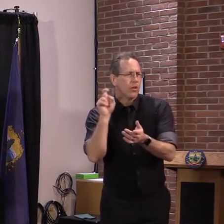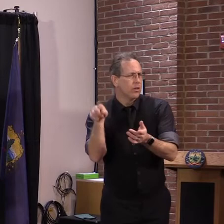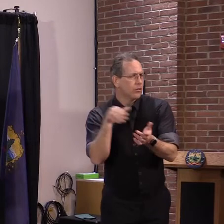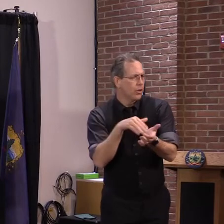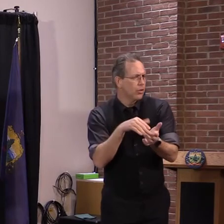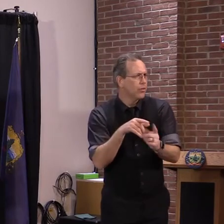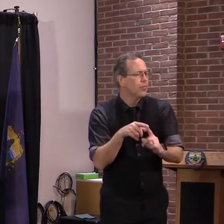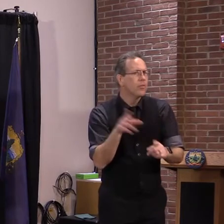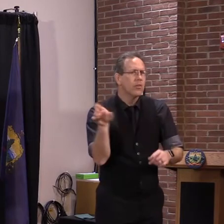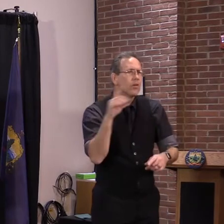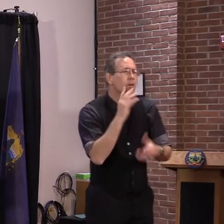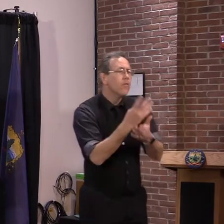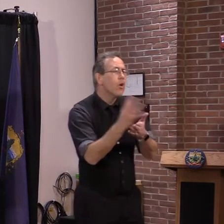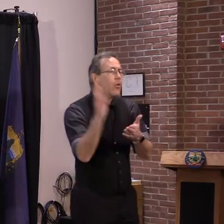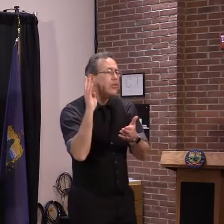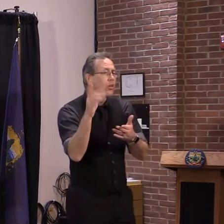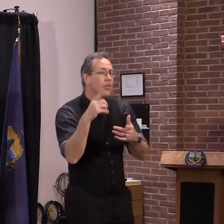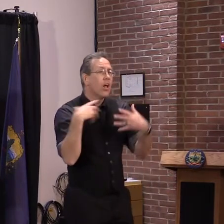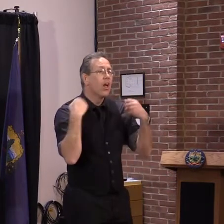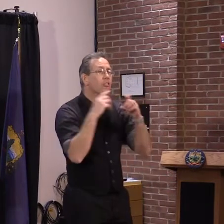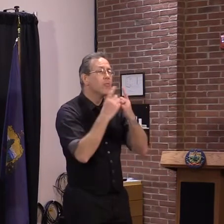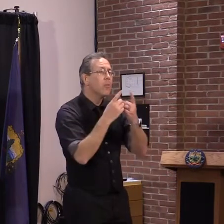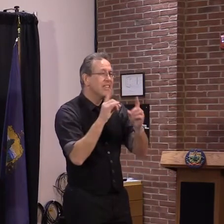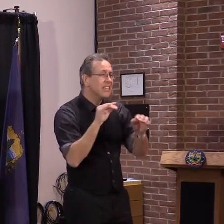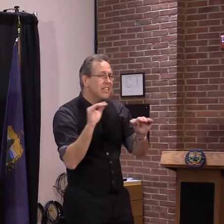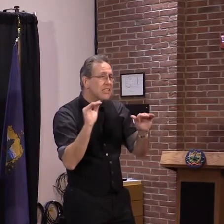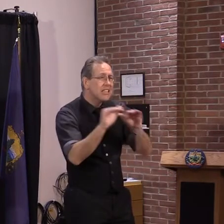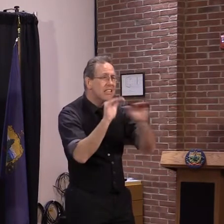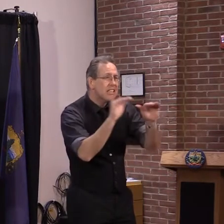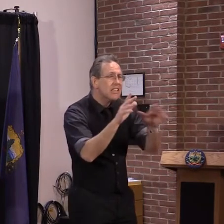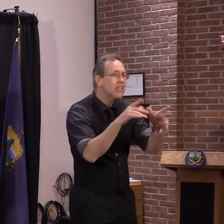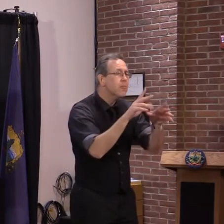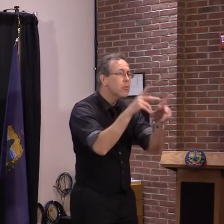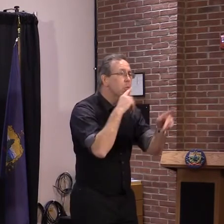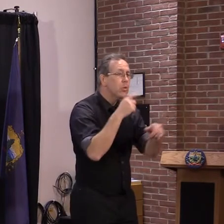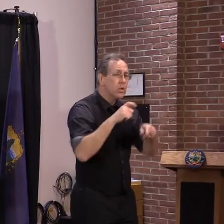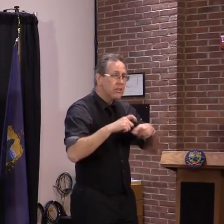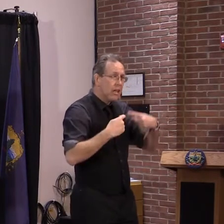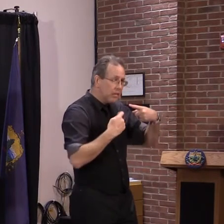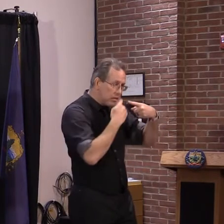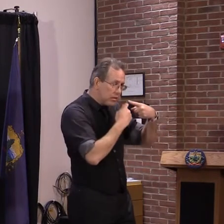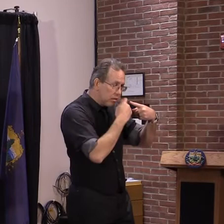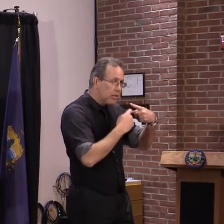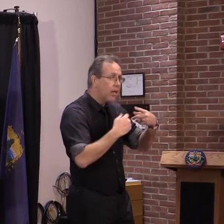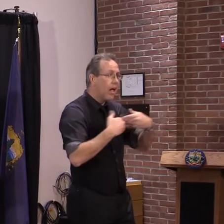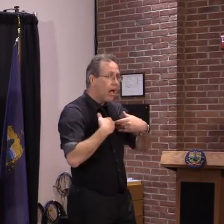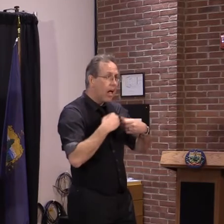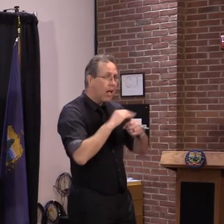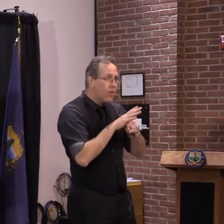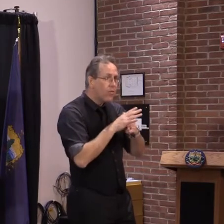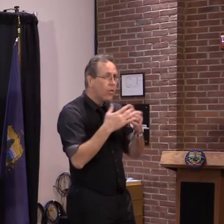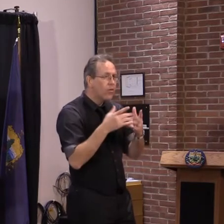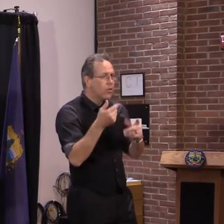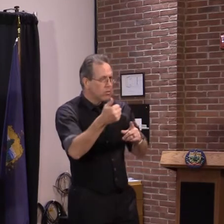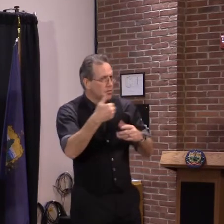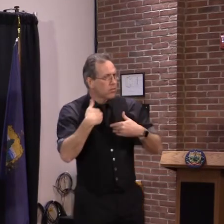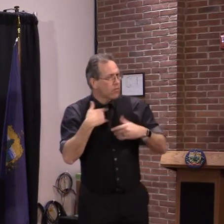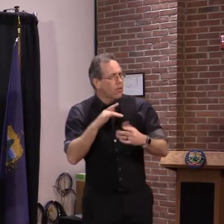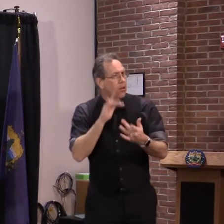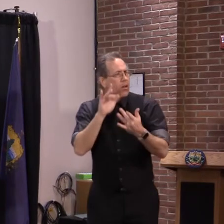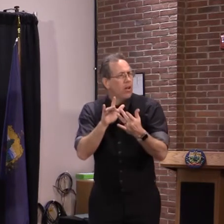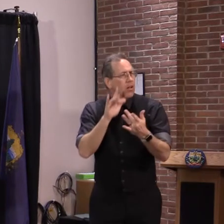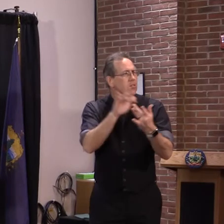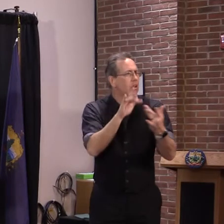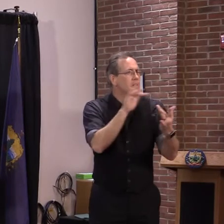department began encouraging Vermonters to do their own contact tracing since the state's resources couldn't keep up with the high number of cases.